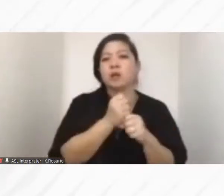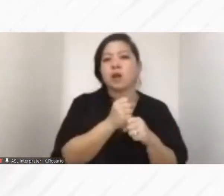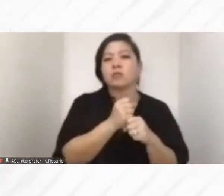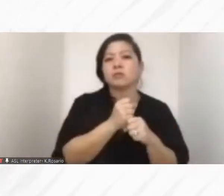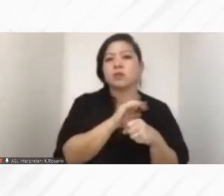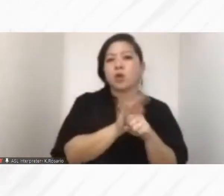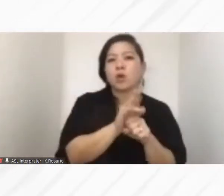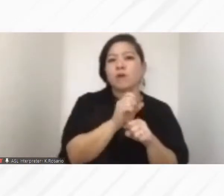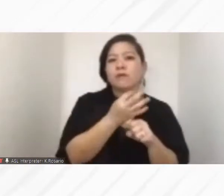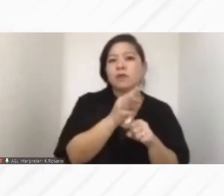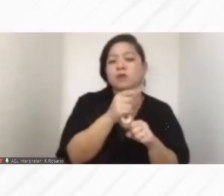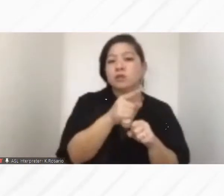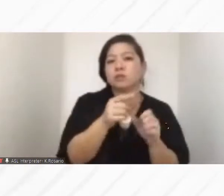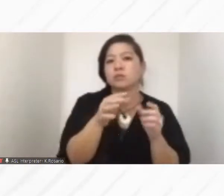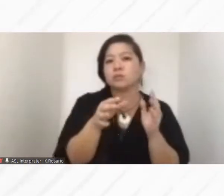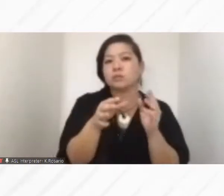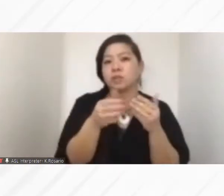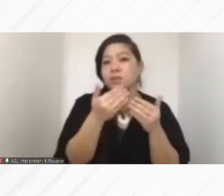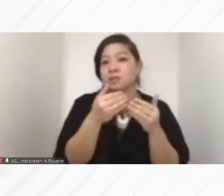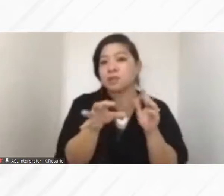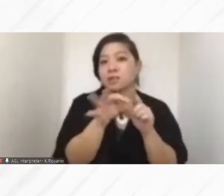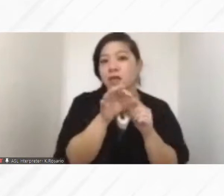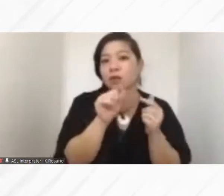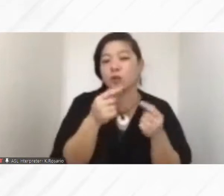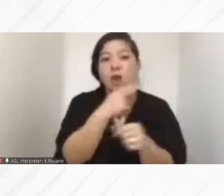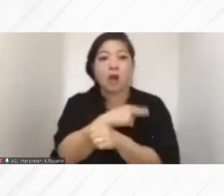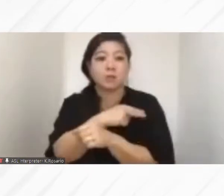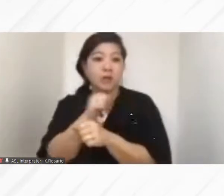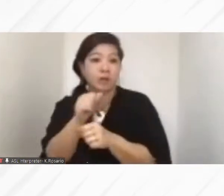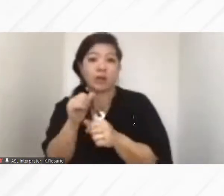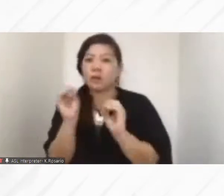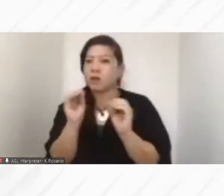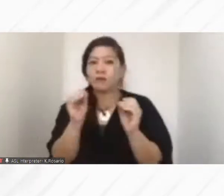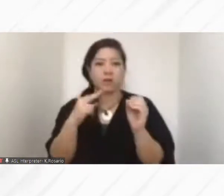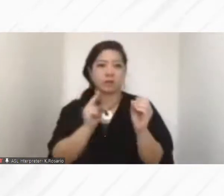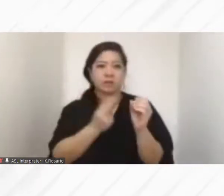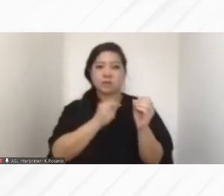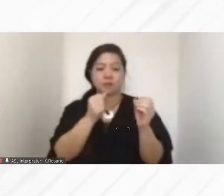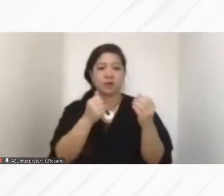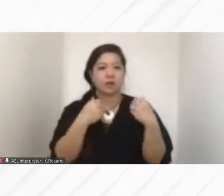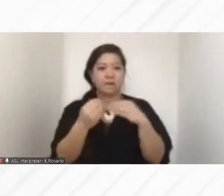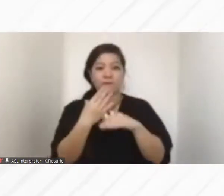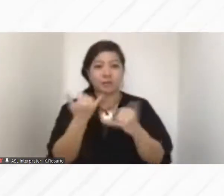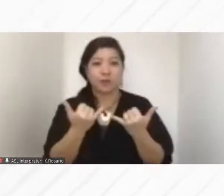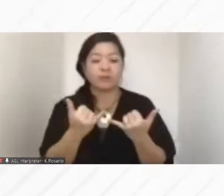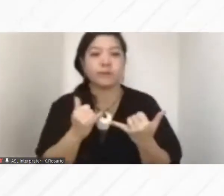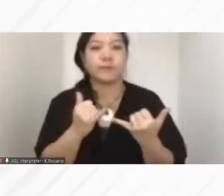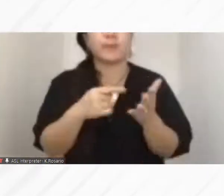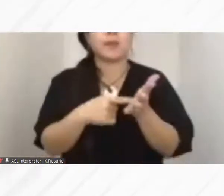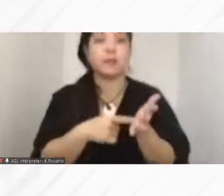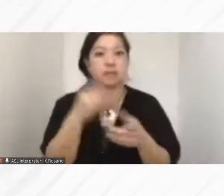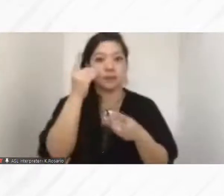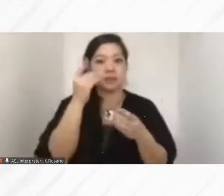whether a loved one of yours has gotten COVID and been hospitalized or not. None of us has been unaffected. This virus has impacted our